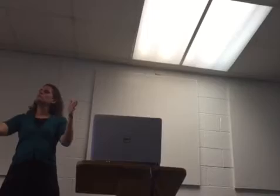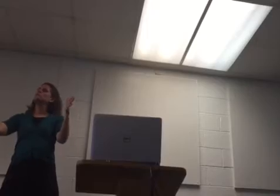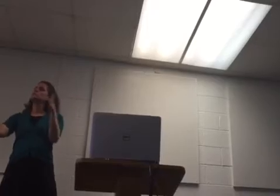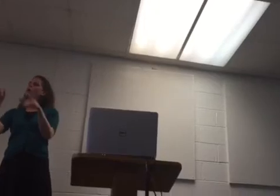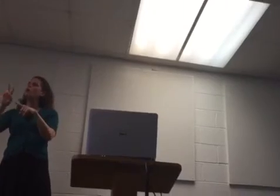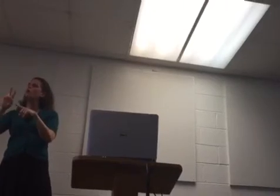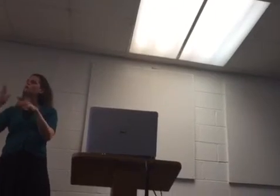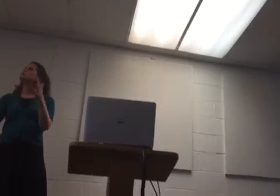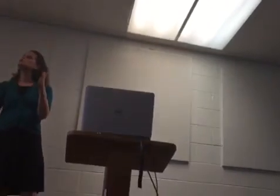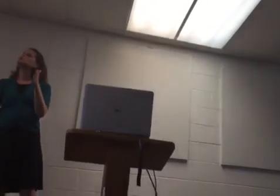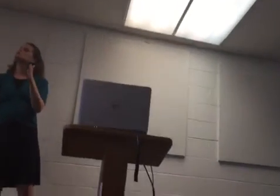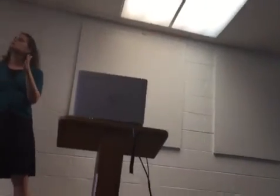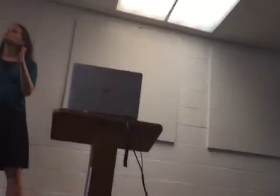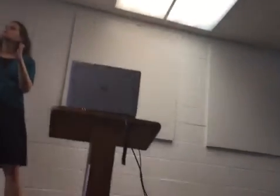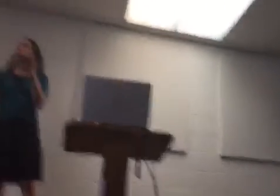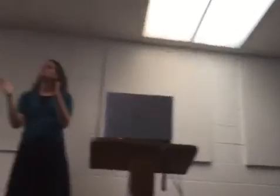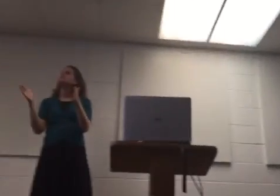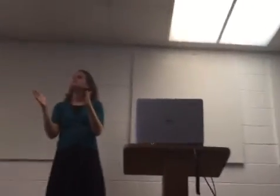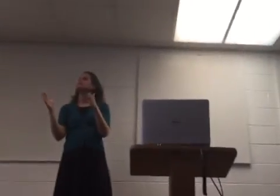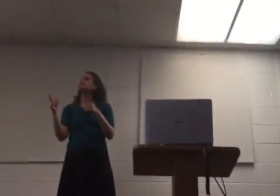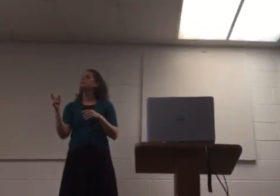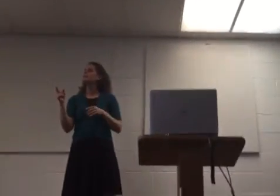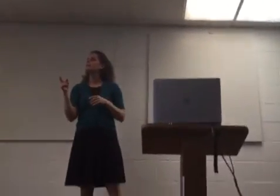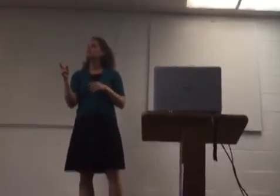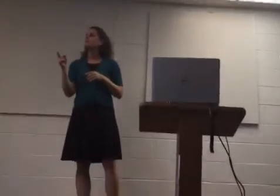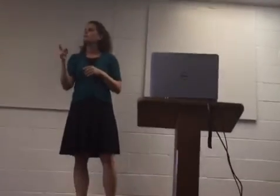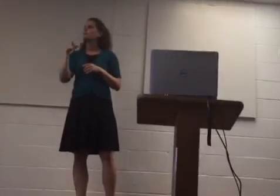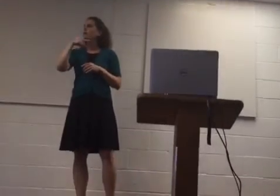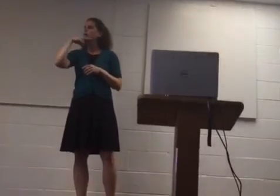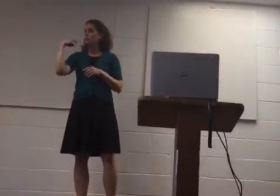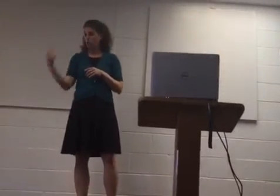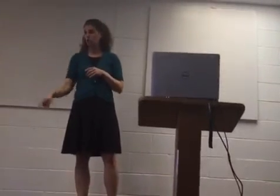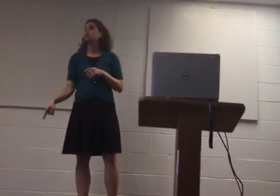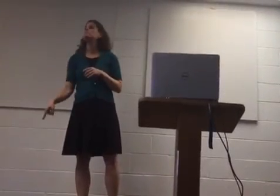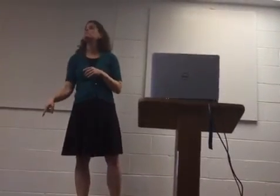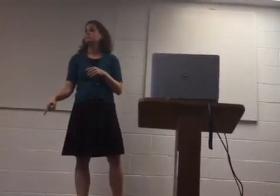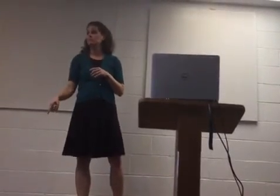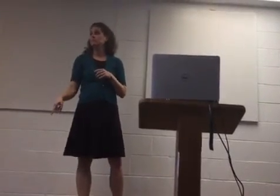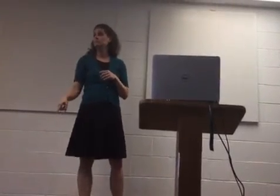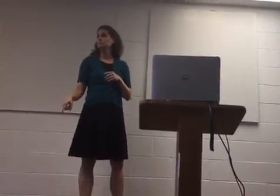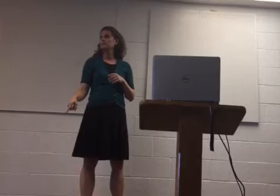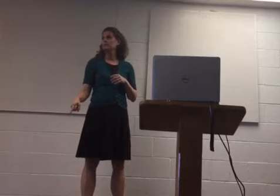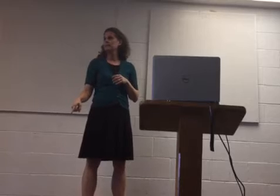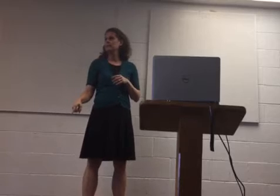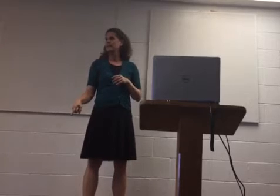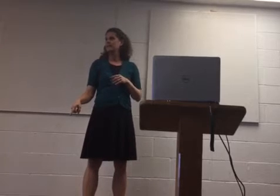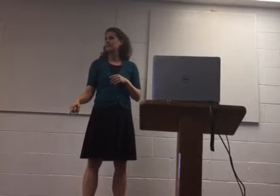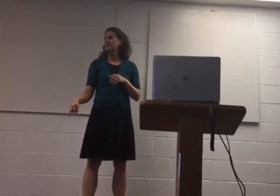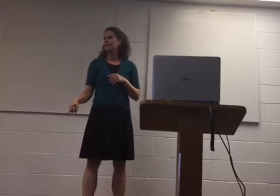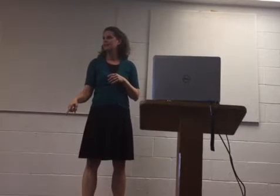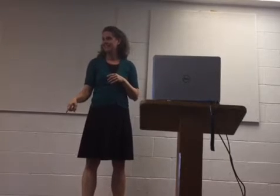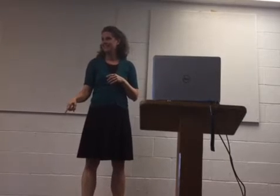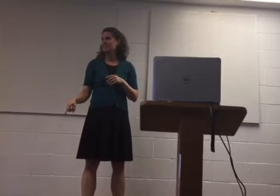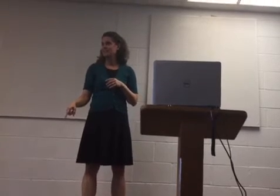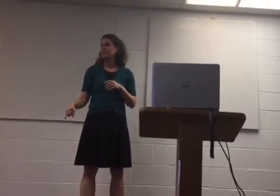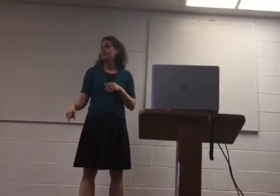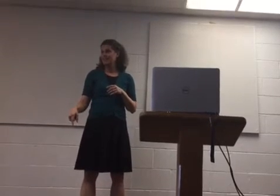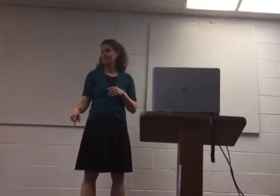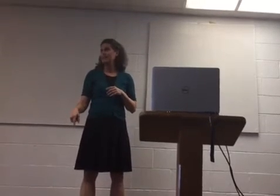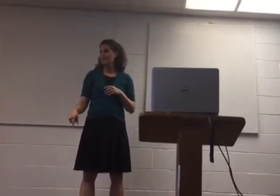that language is less than, even though it has a limited vocabulary. So, for example, like words in Russia are very long,